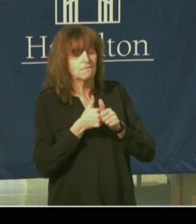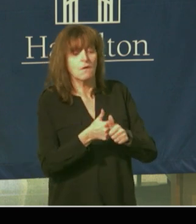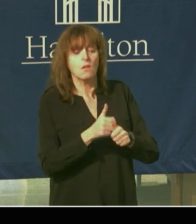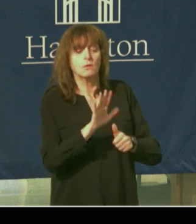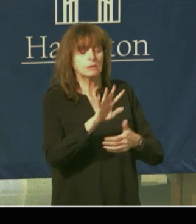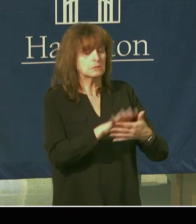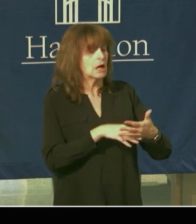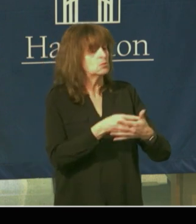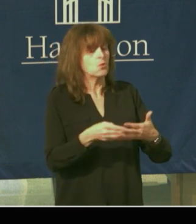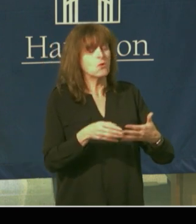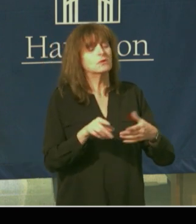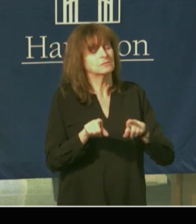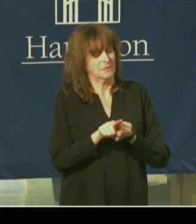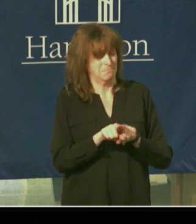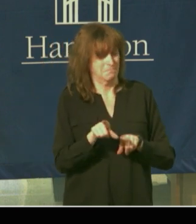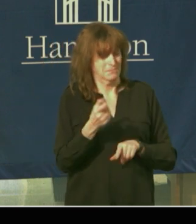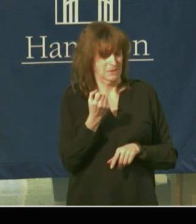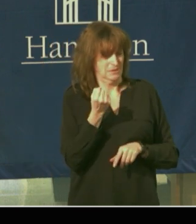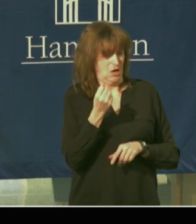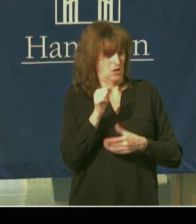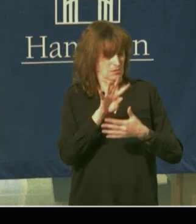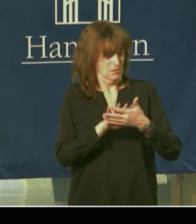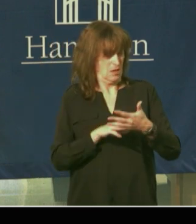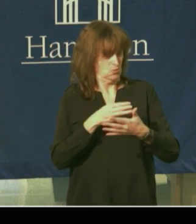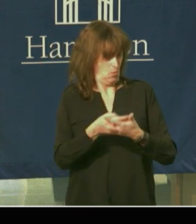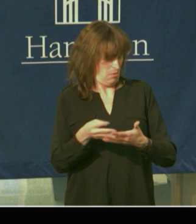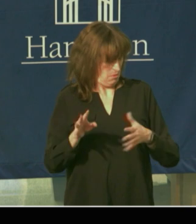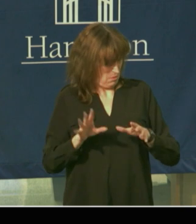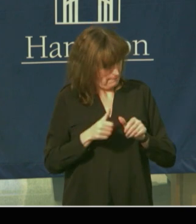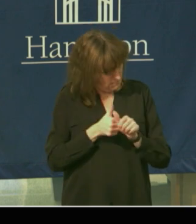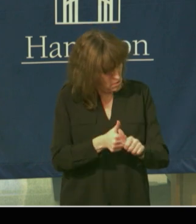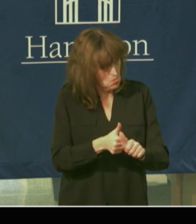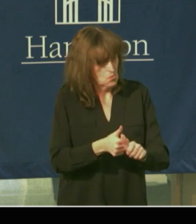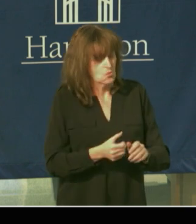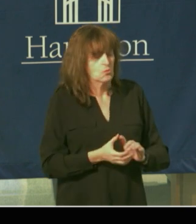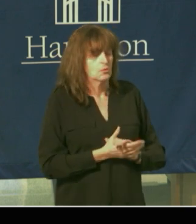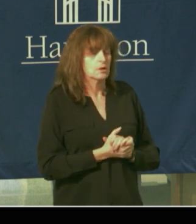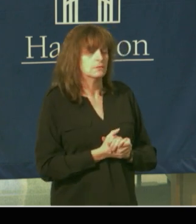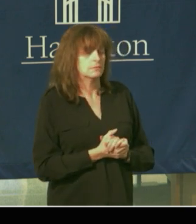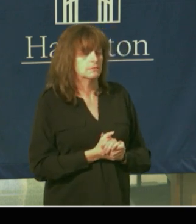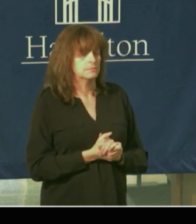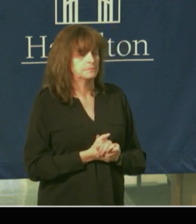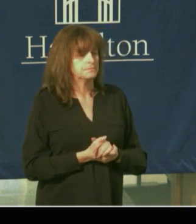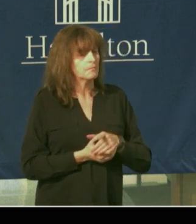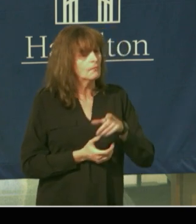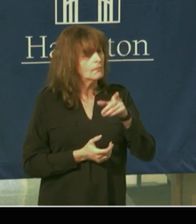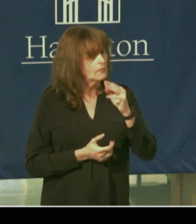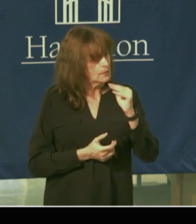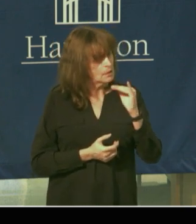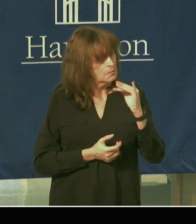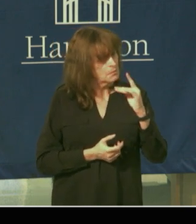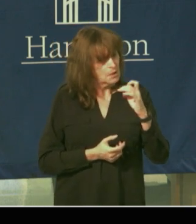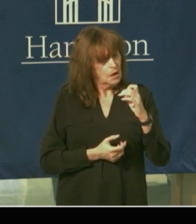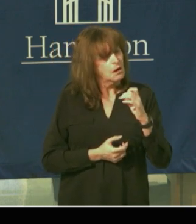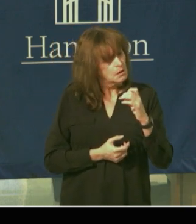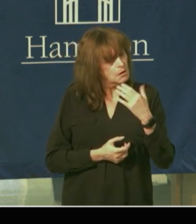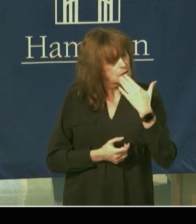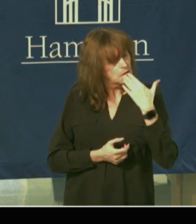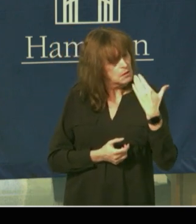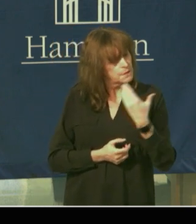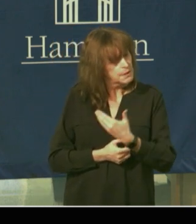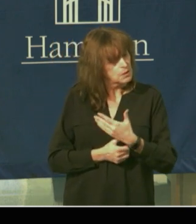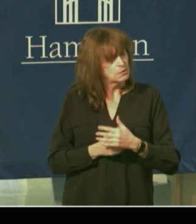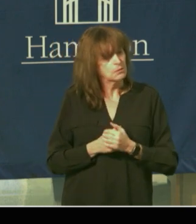way. Mr. Johnson, just a quick follow-up in regards to other modes of transportation throughout the city, whether it be